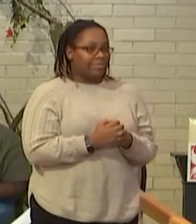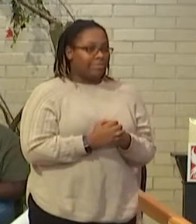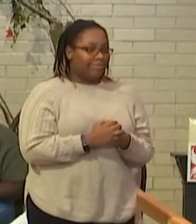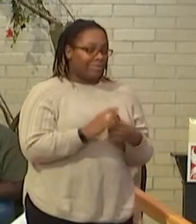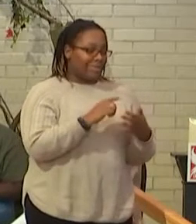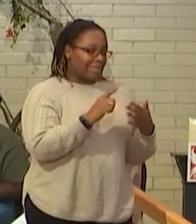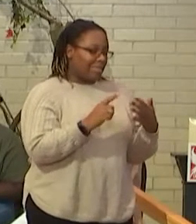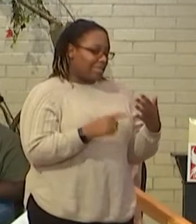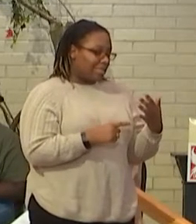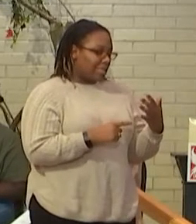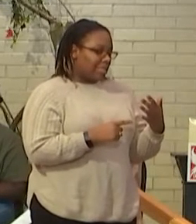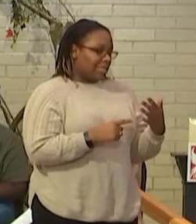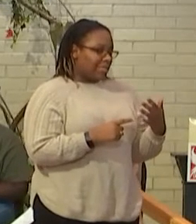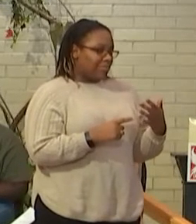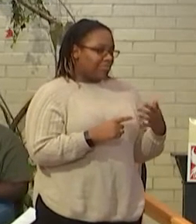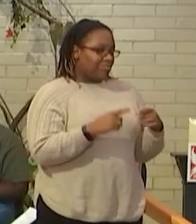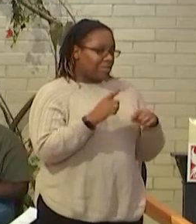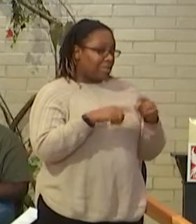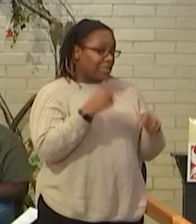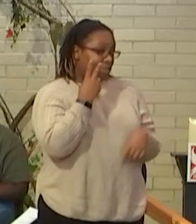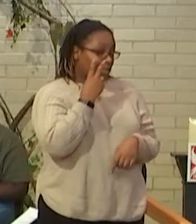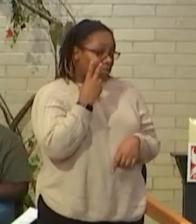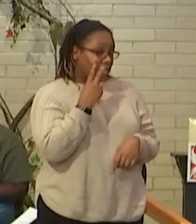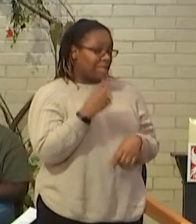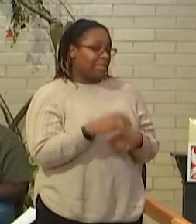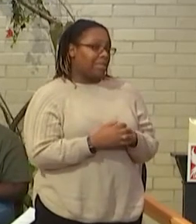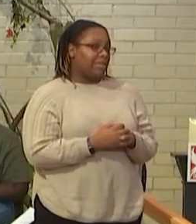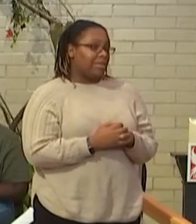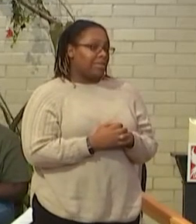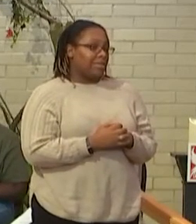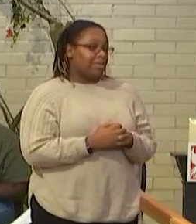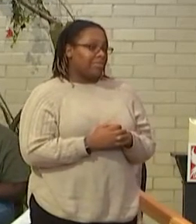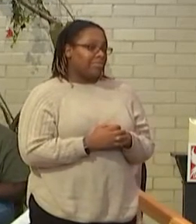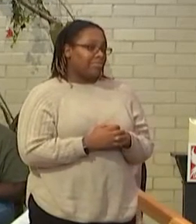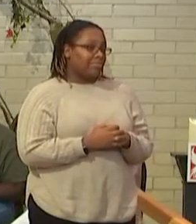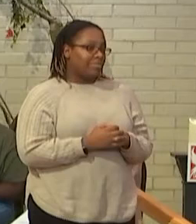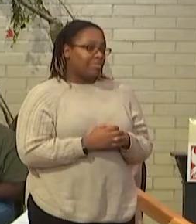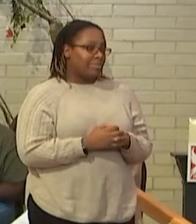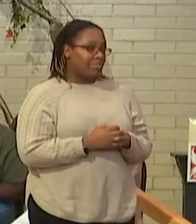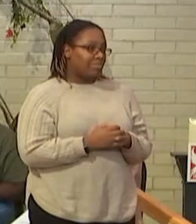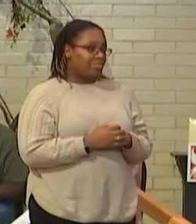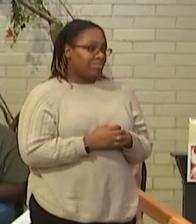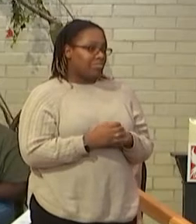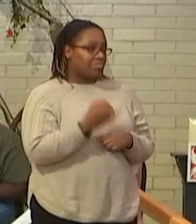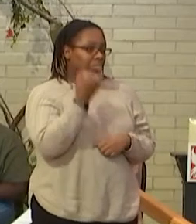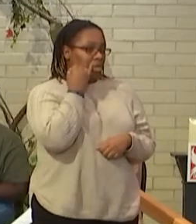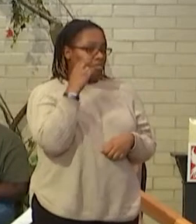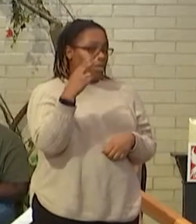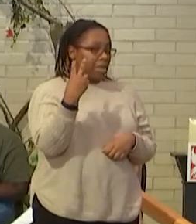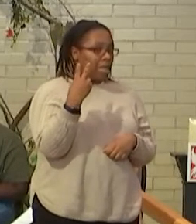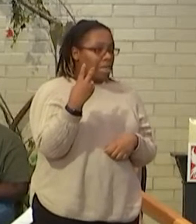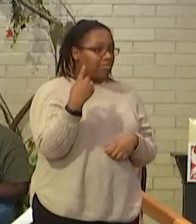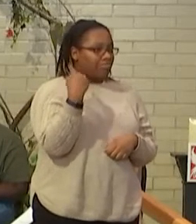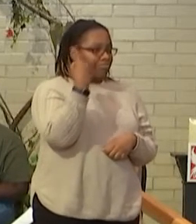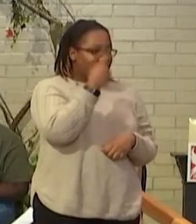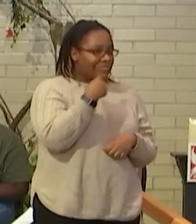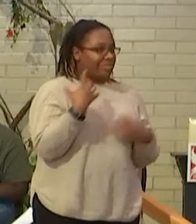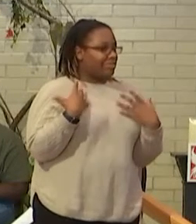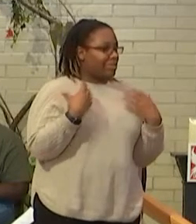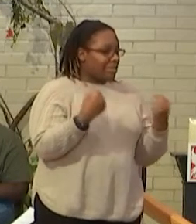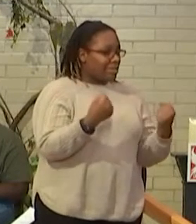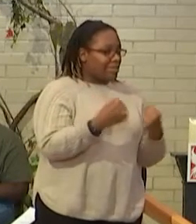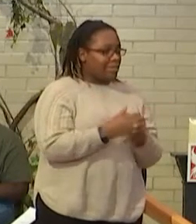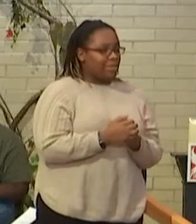are invisible to people looking at me, and I come across as someone who's healthy, and really overall I